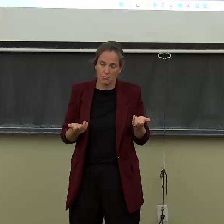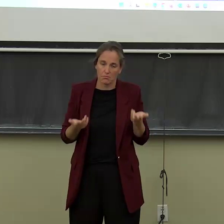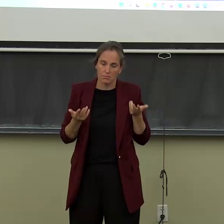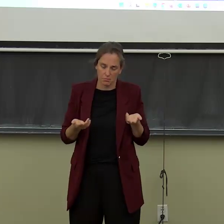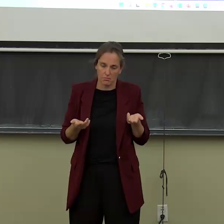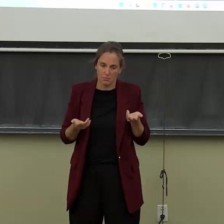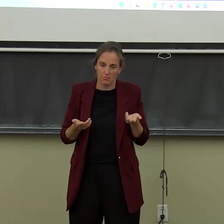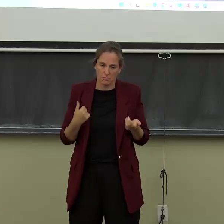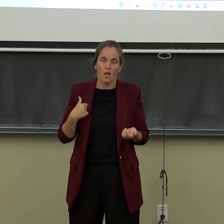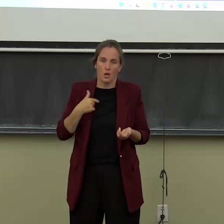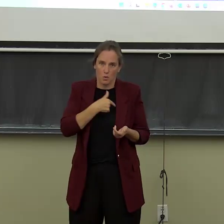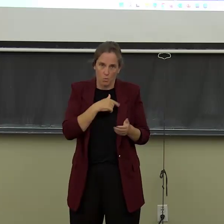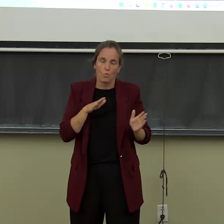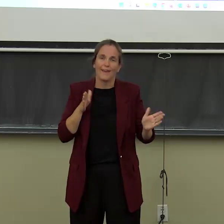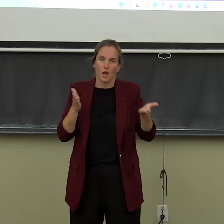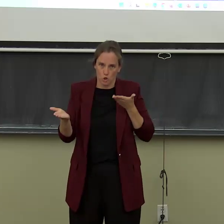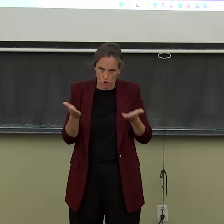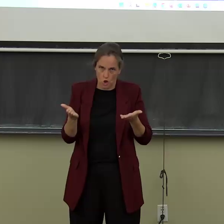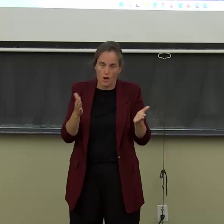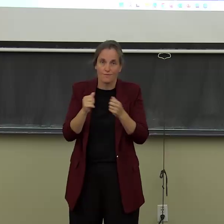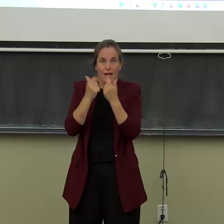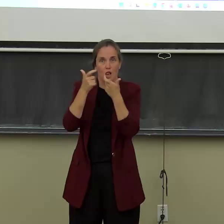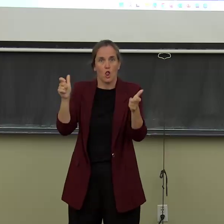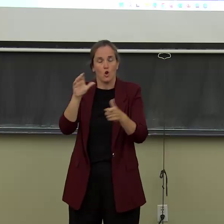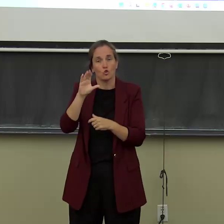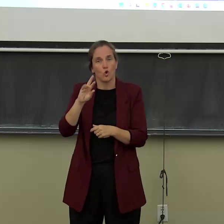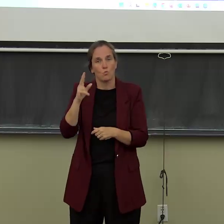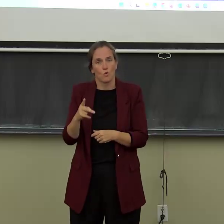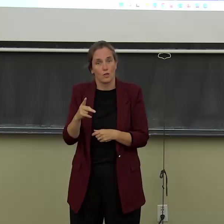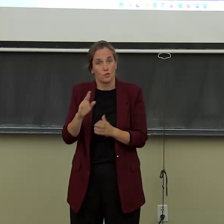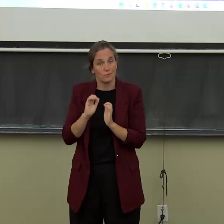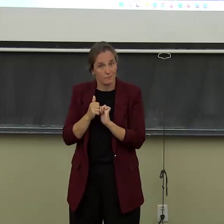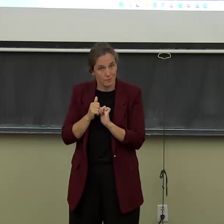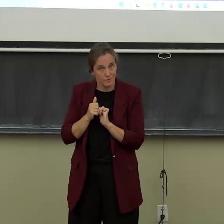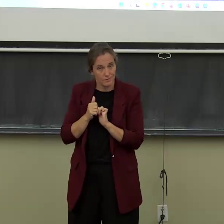we are serving large corporations by